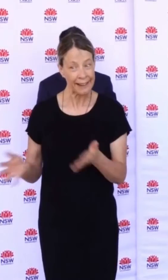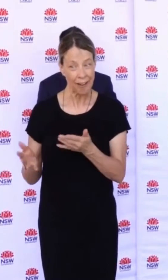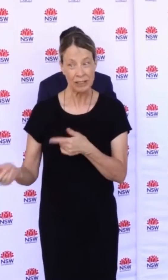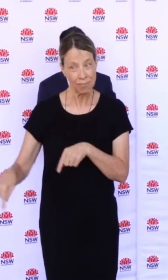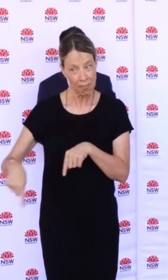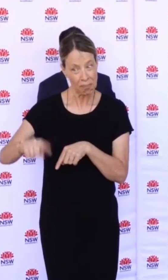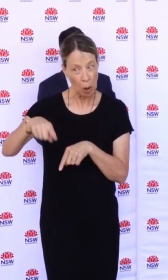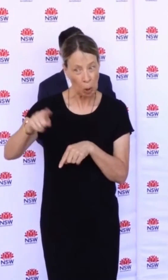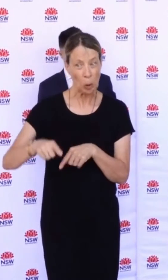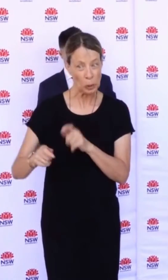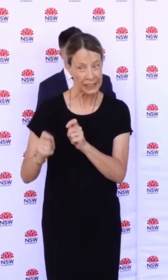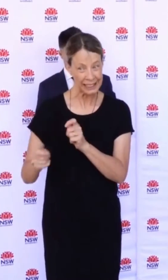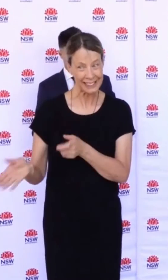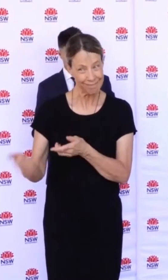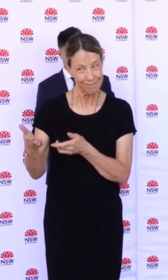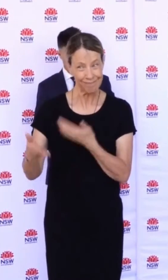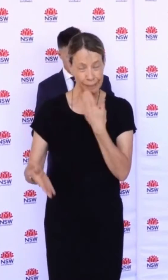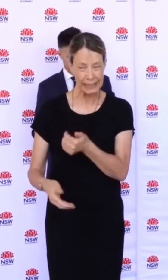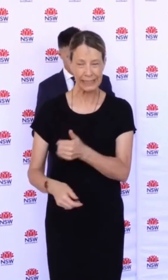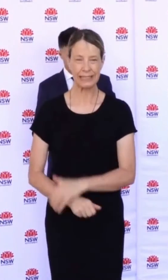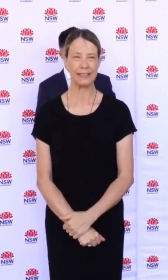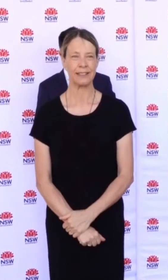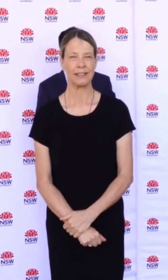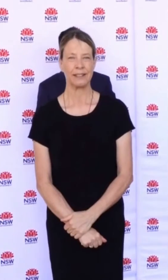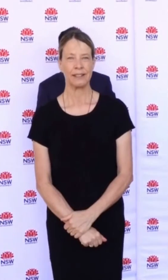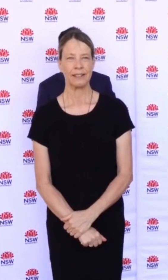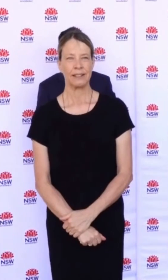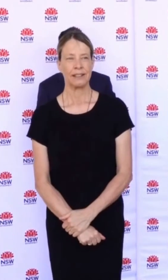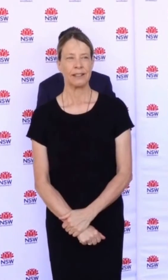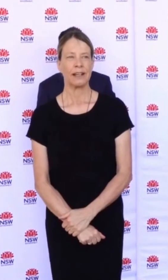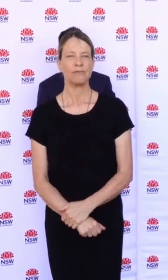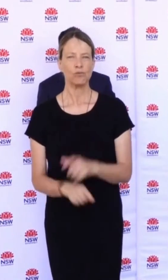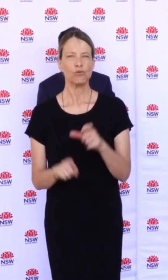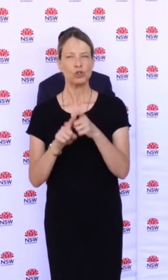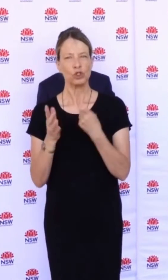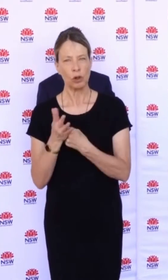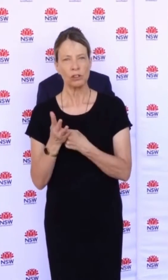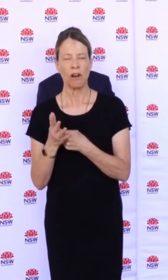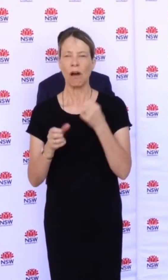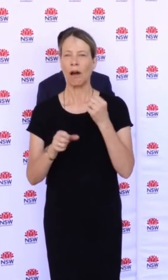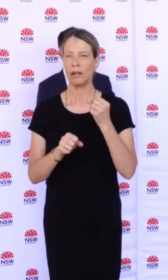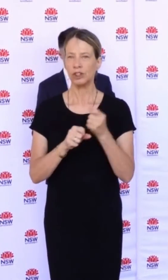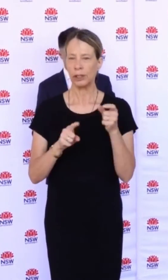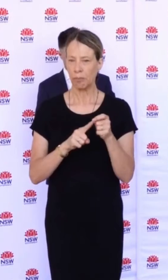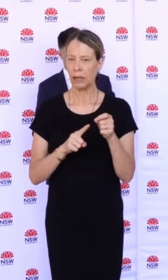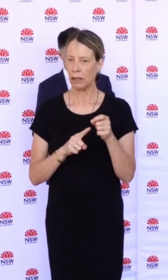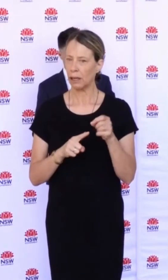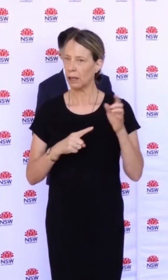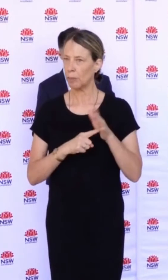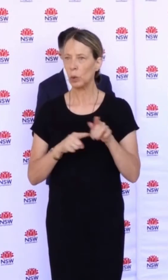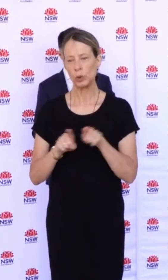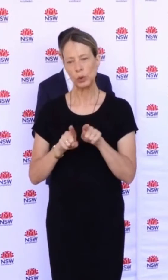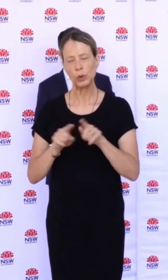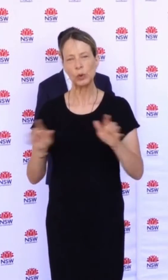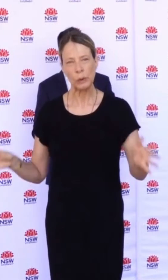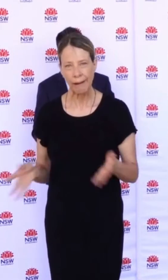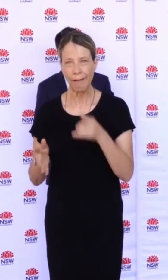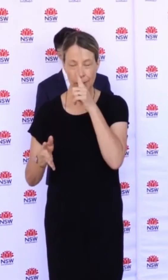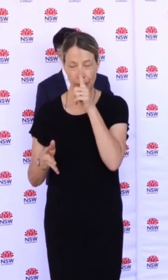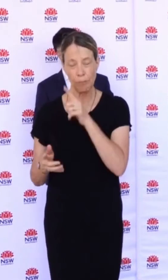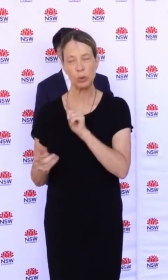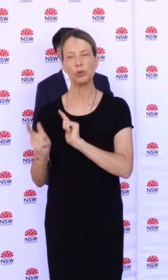tested. Do the right thing. And GPs have a particularly important role, and we're working closely with the GPs to make sure that